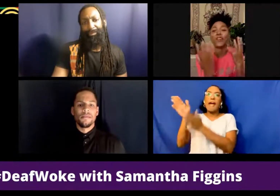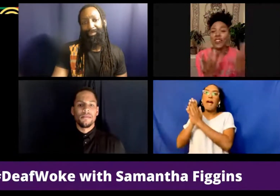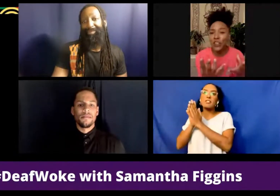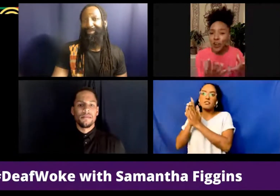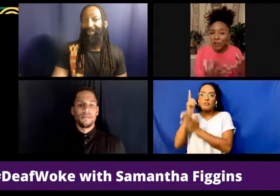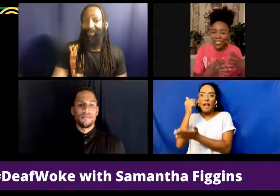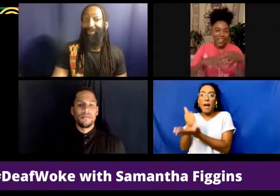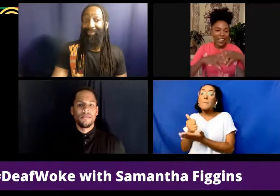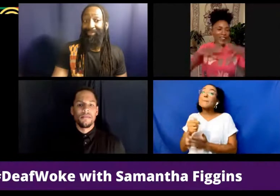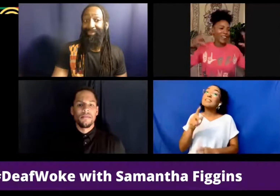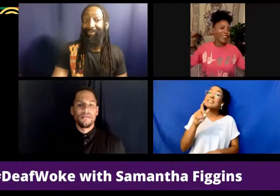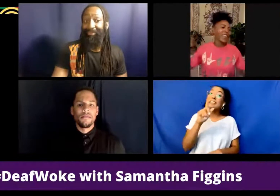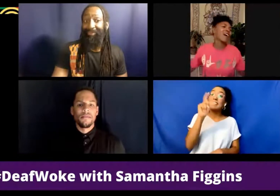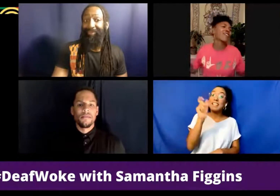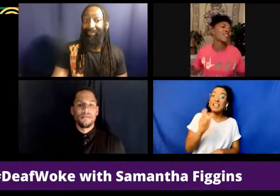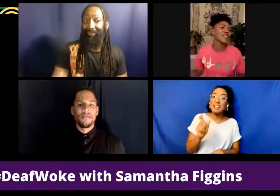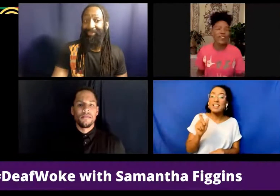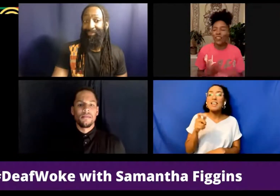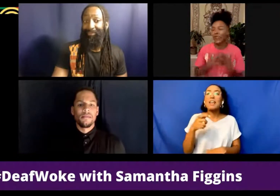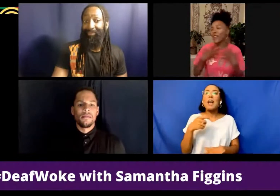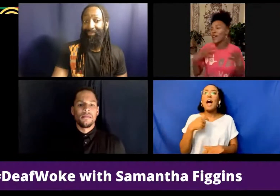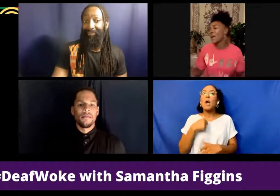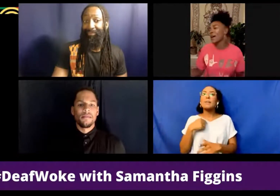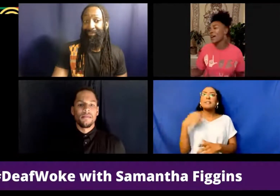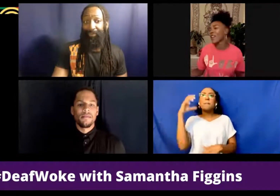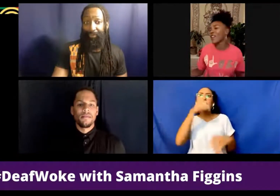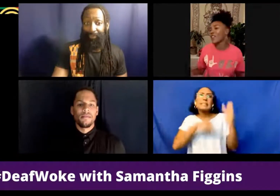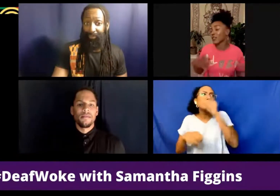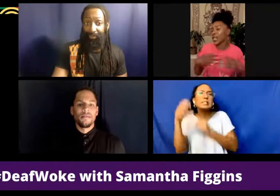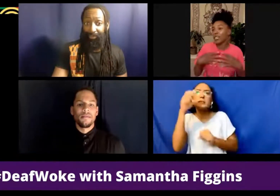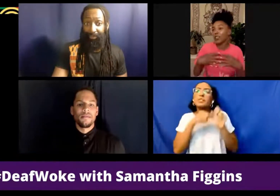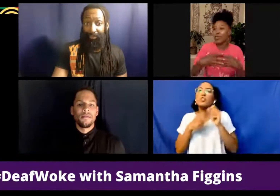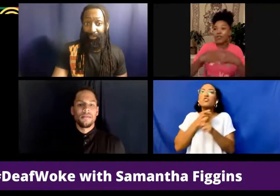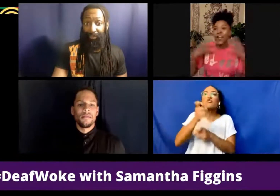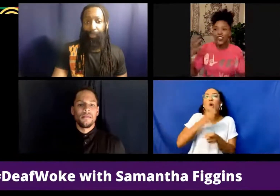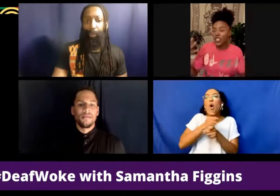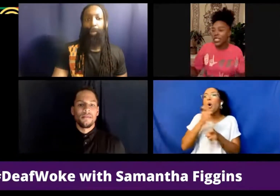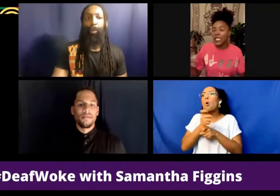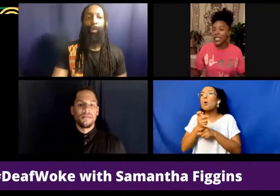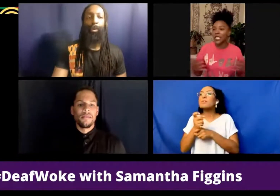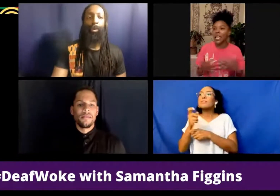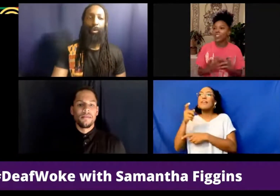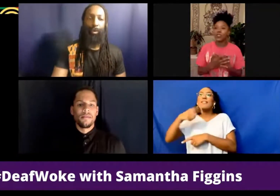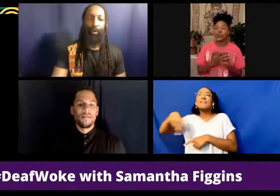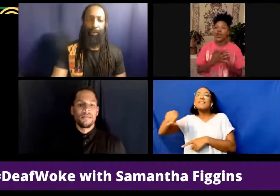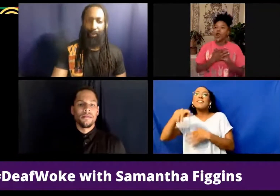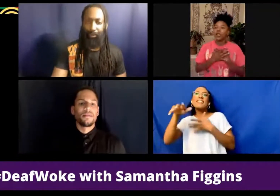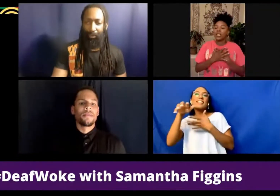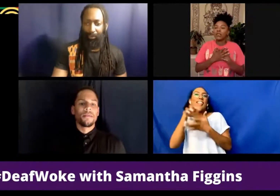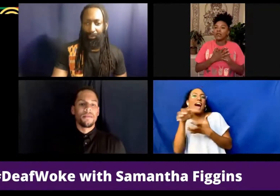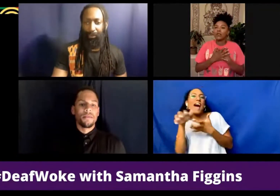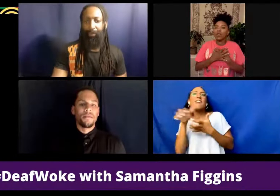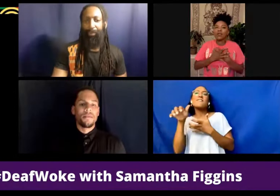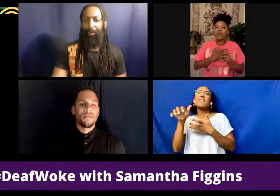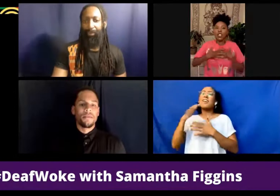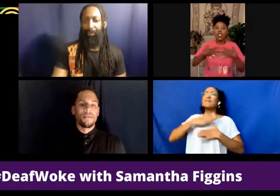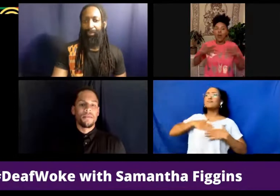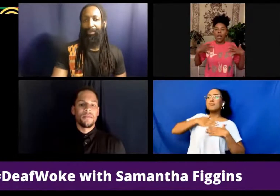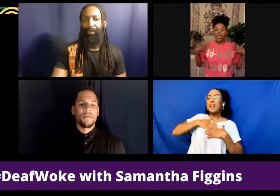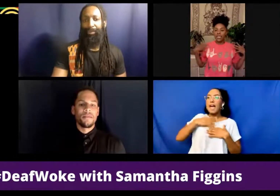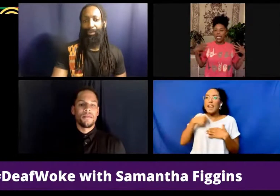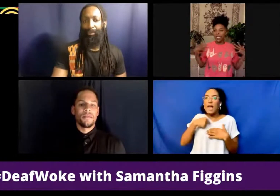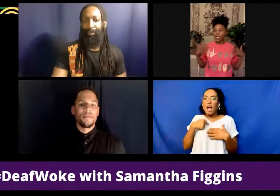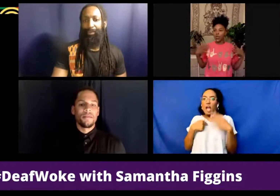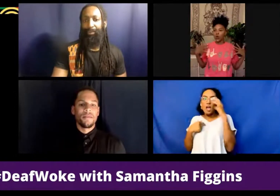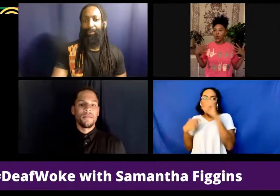kept missing all the jokes and like all the laughter and all the like corrections and things like that. I just was feeling